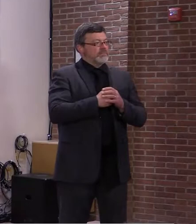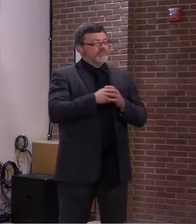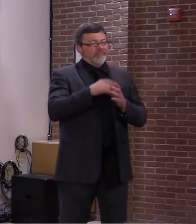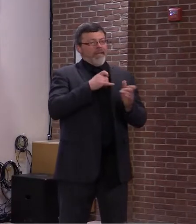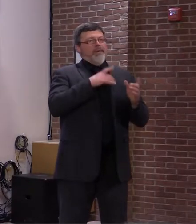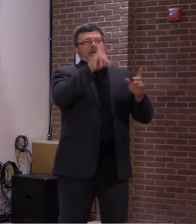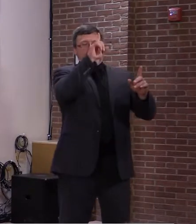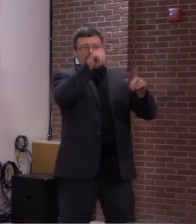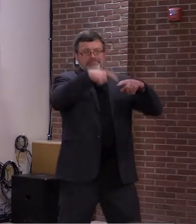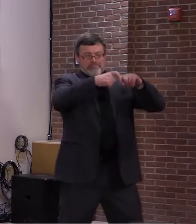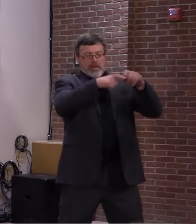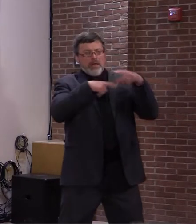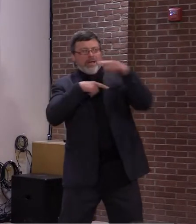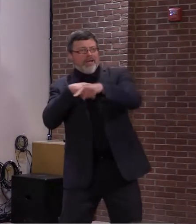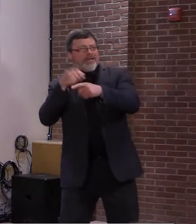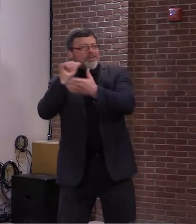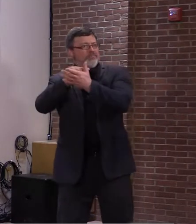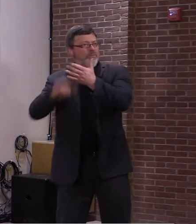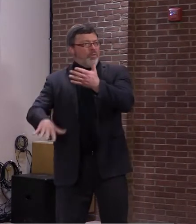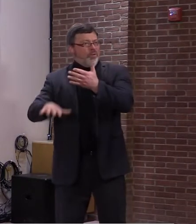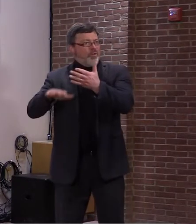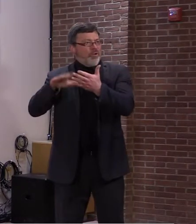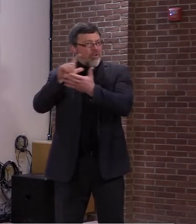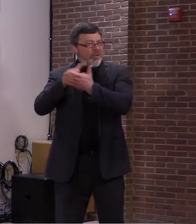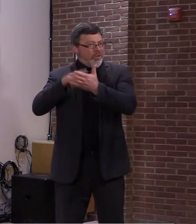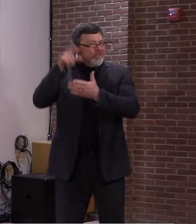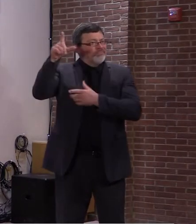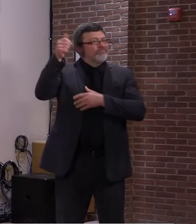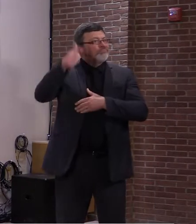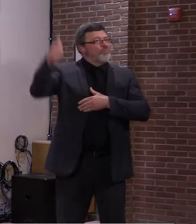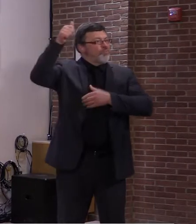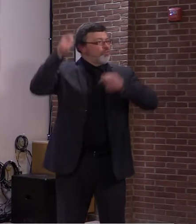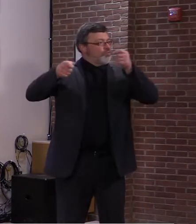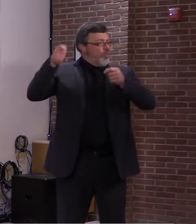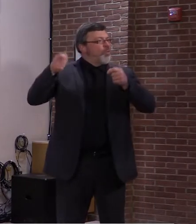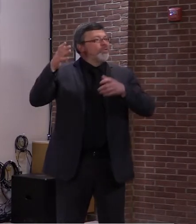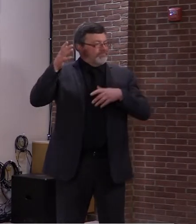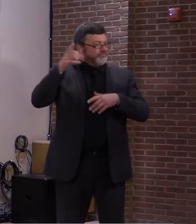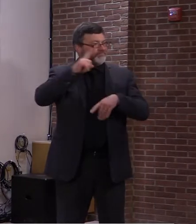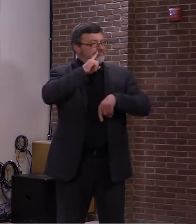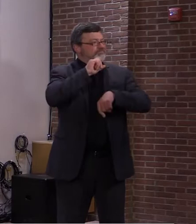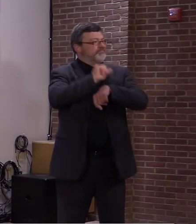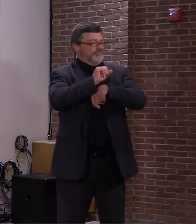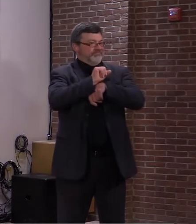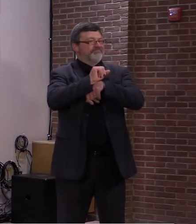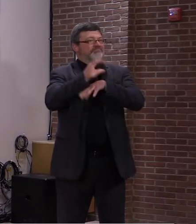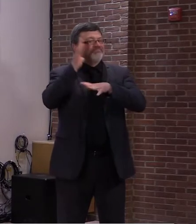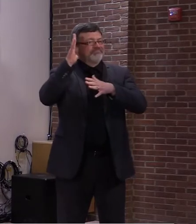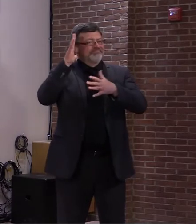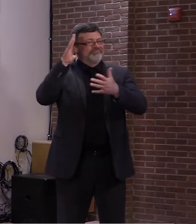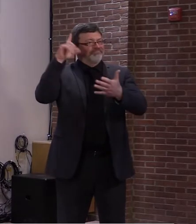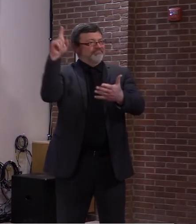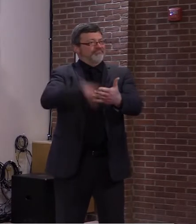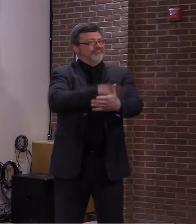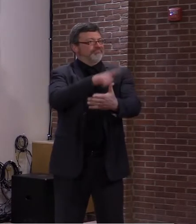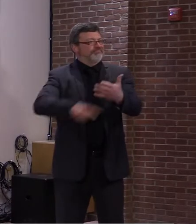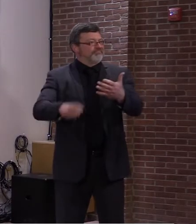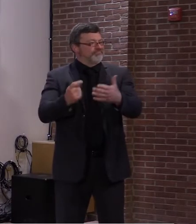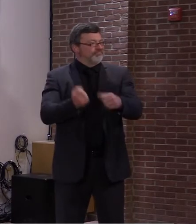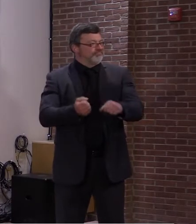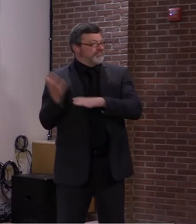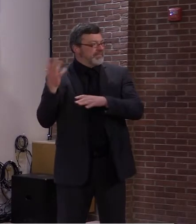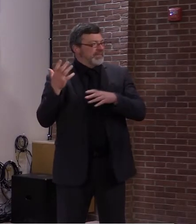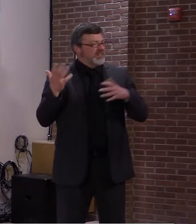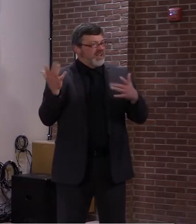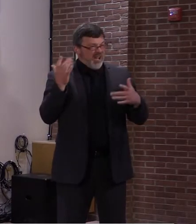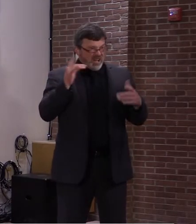Washington that the Supreme Court may overturn Roe v. Wade. If true, this would be an enormous